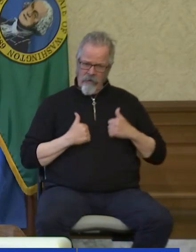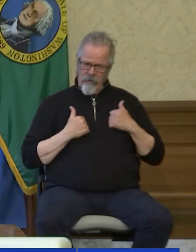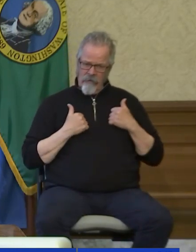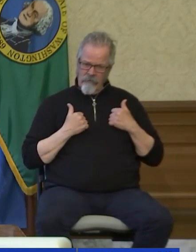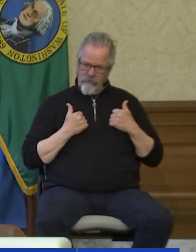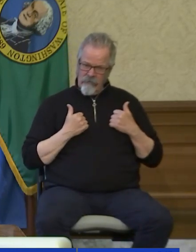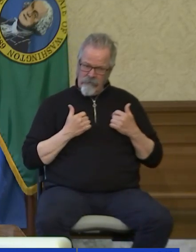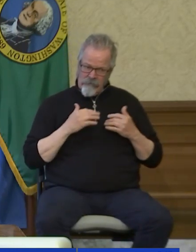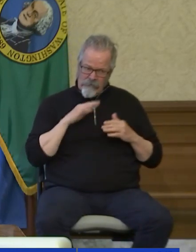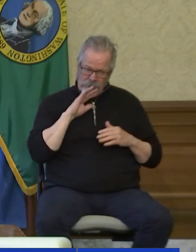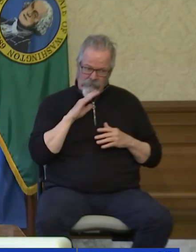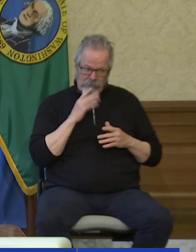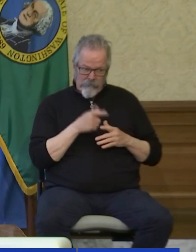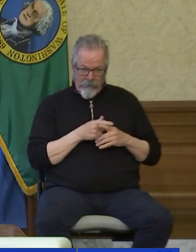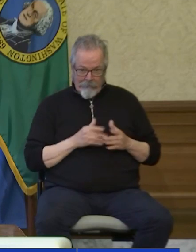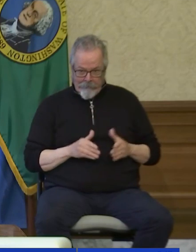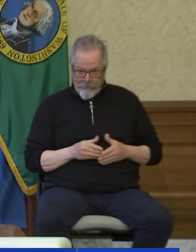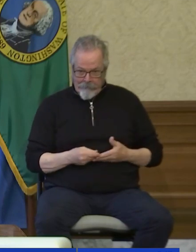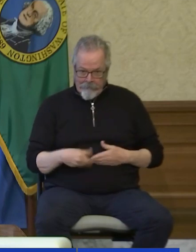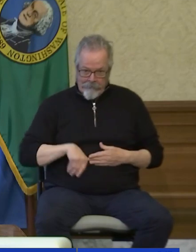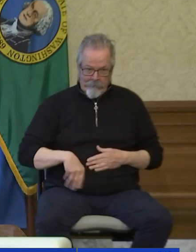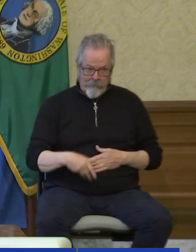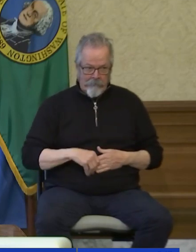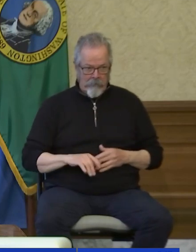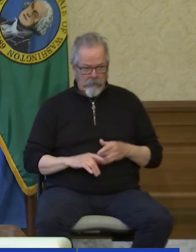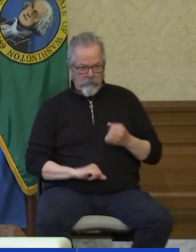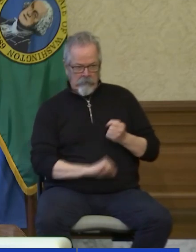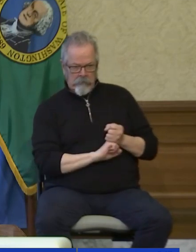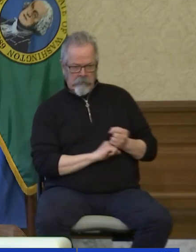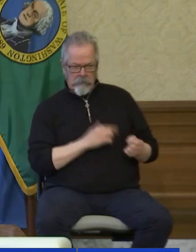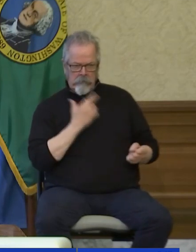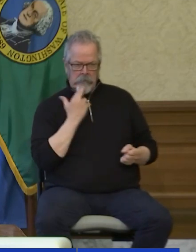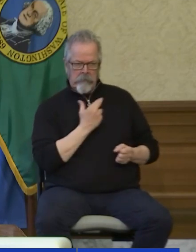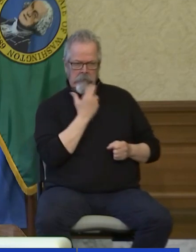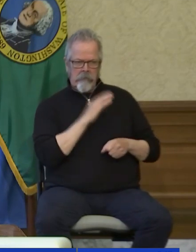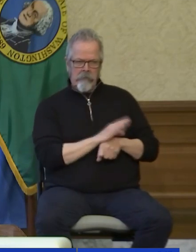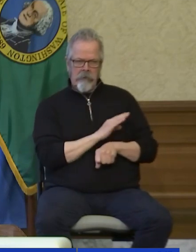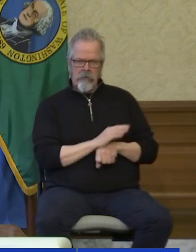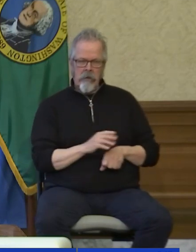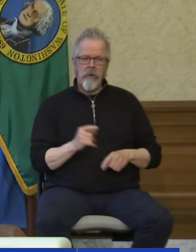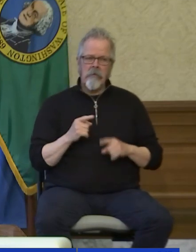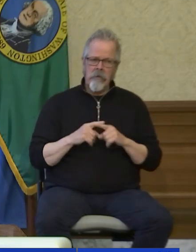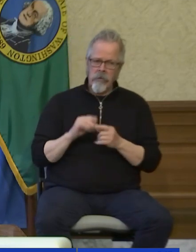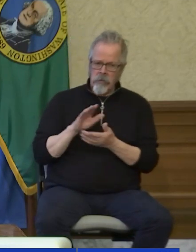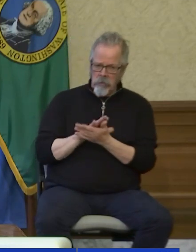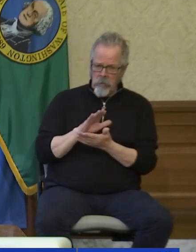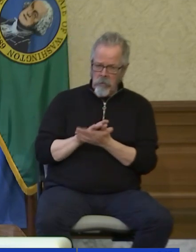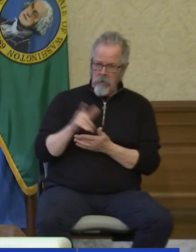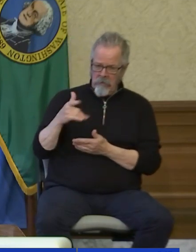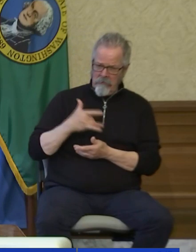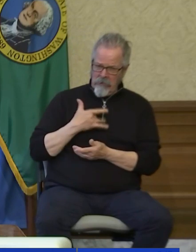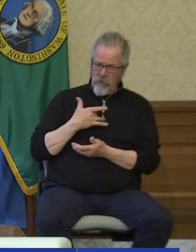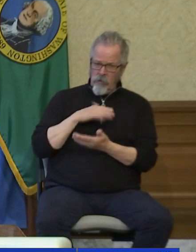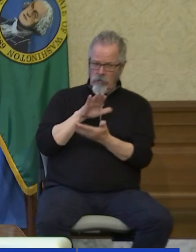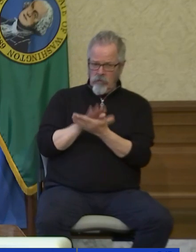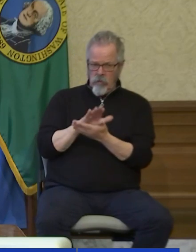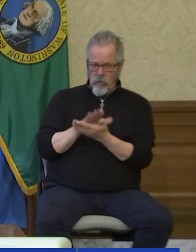fall. Well, I think there's a very good chance schools will reopen in the fall, and I'm very hopeful that is the case.